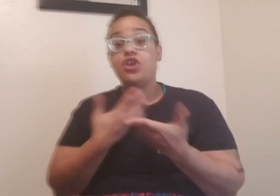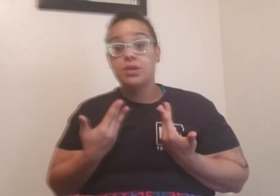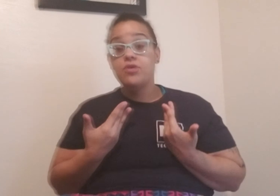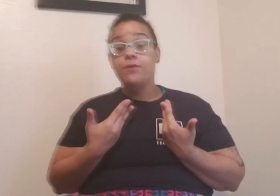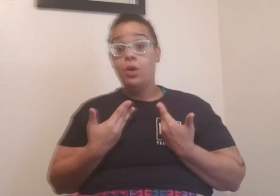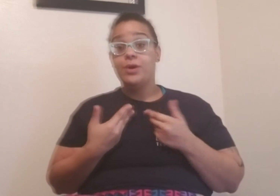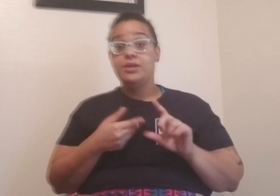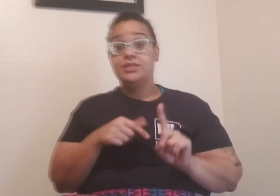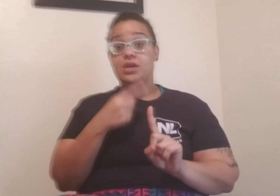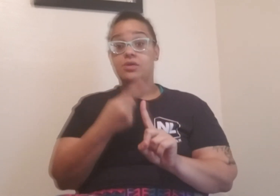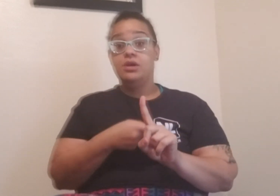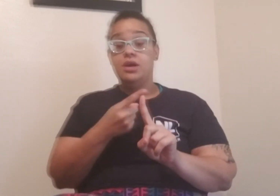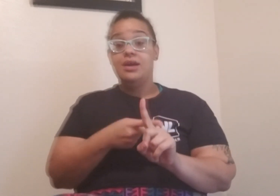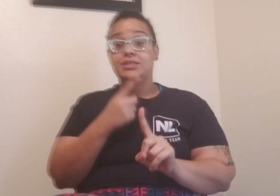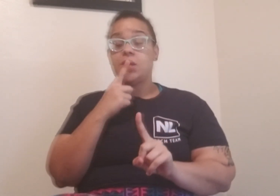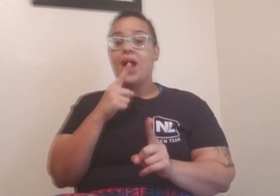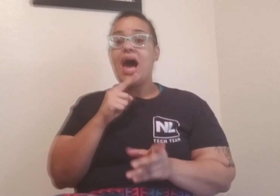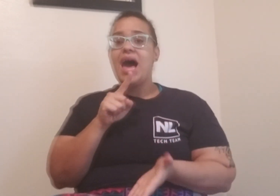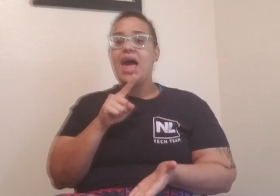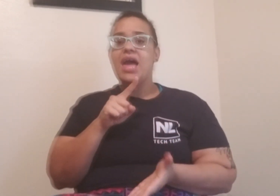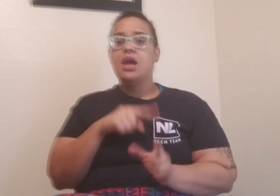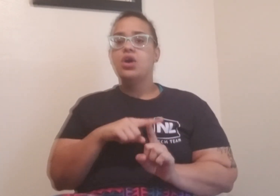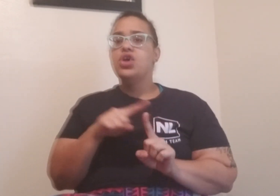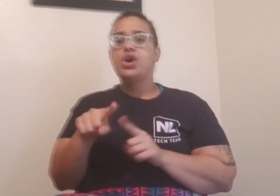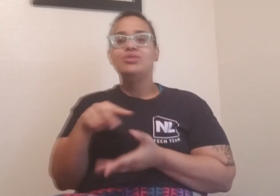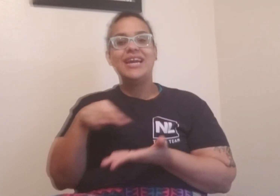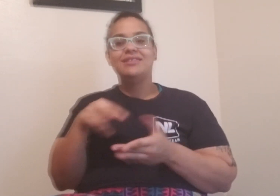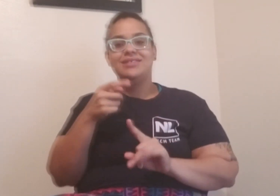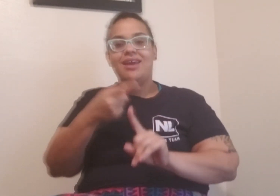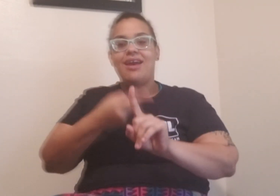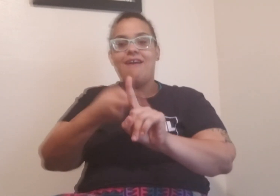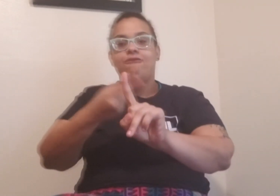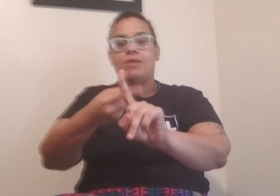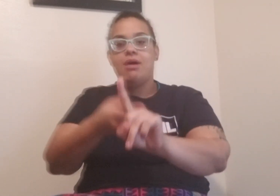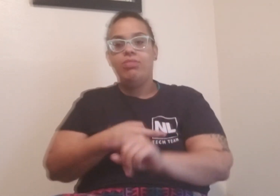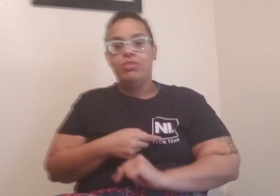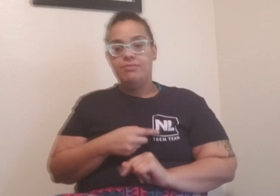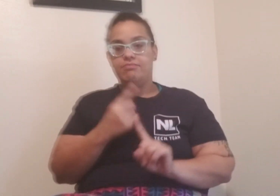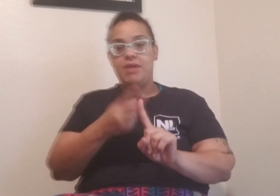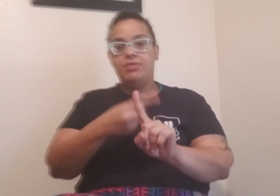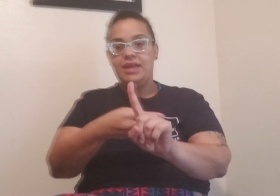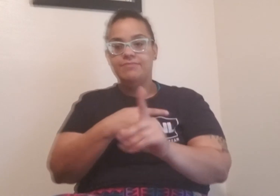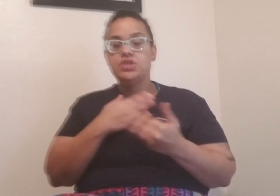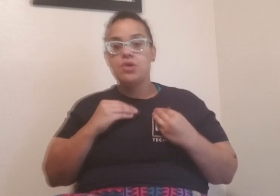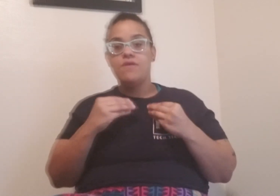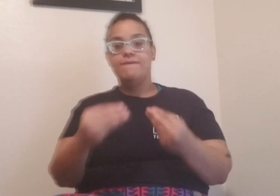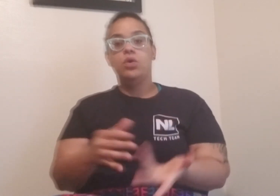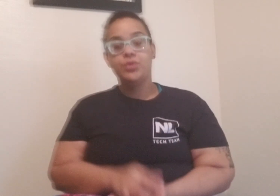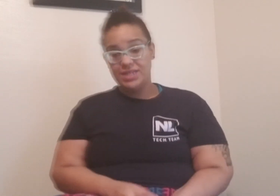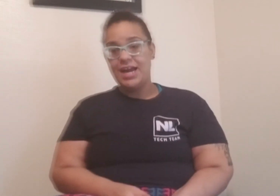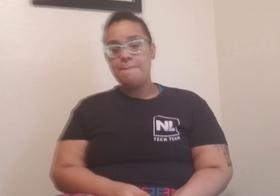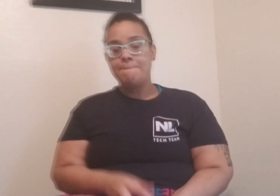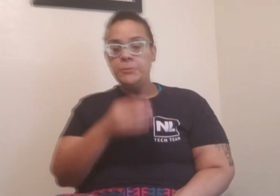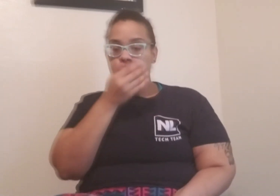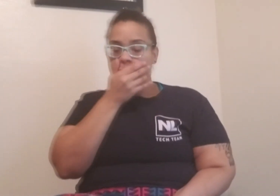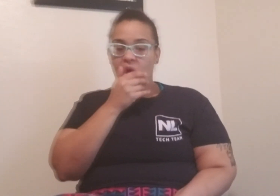to move forward. So I go dancing every monthly. So you're moving forward in time.